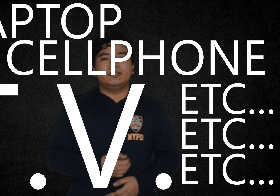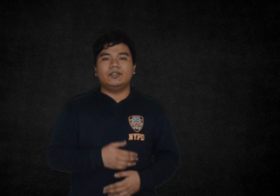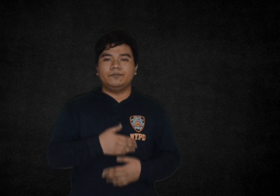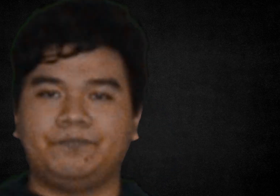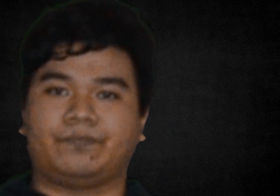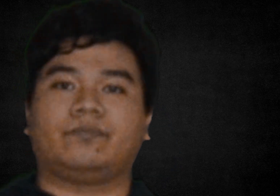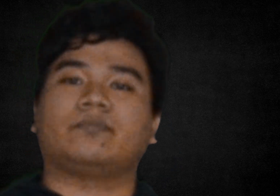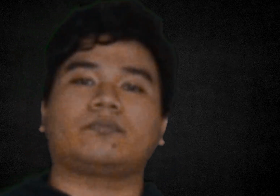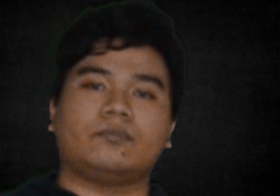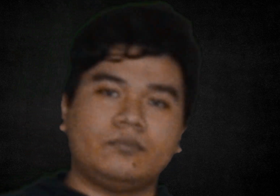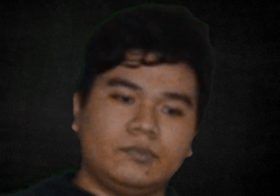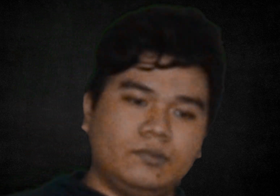So